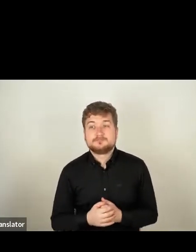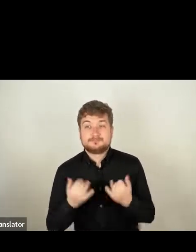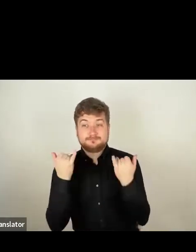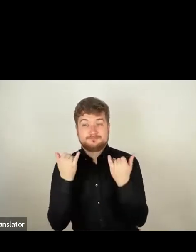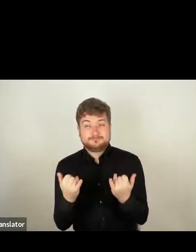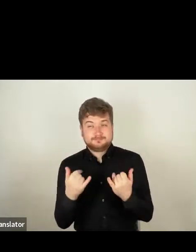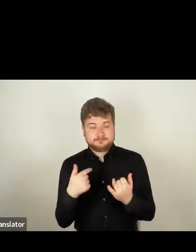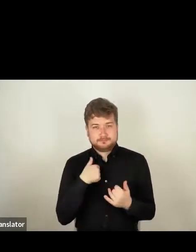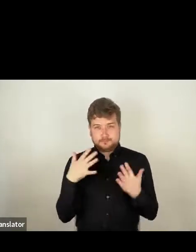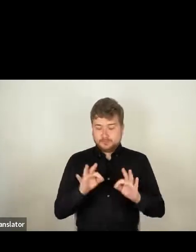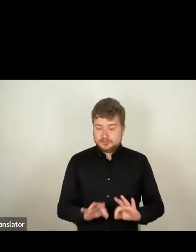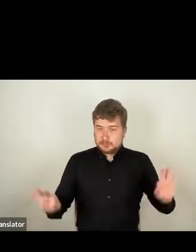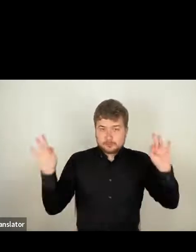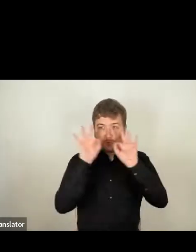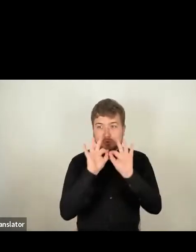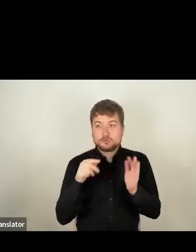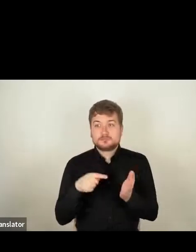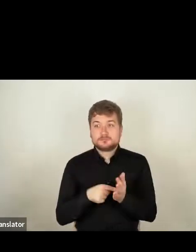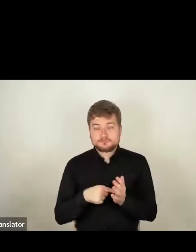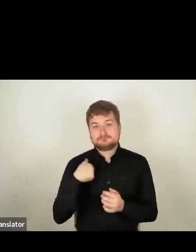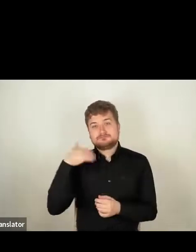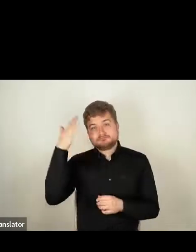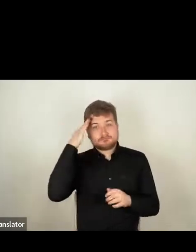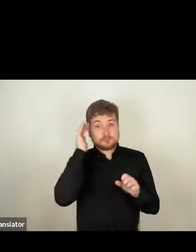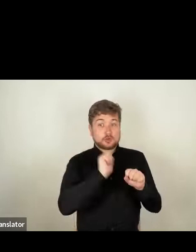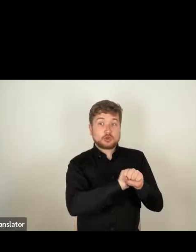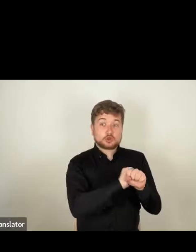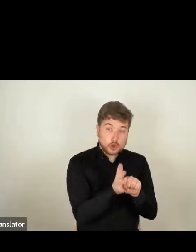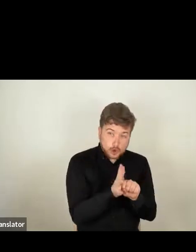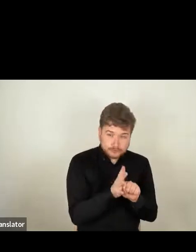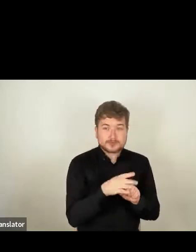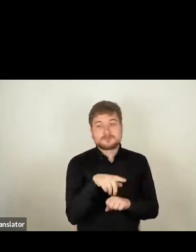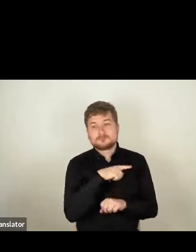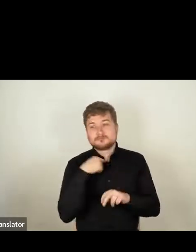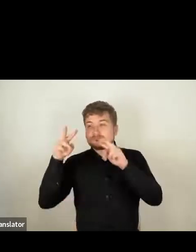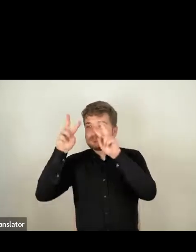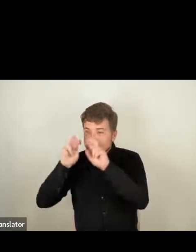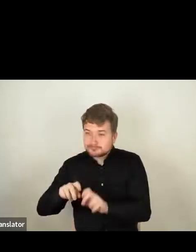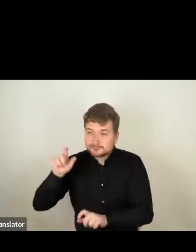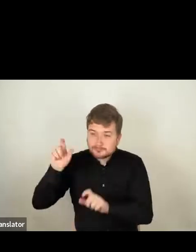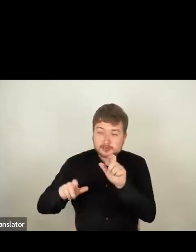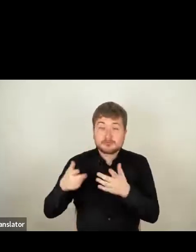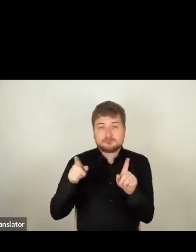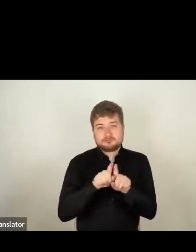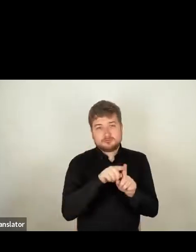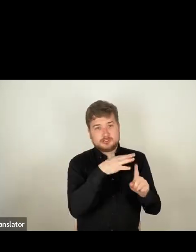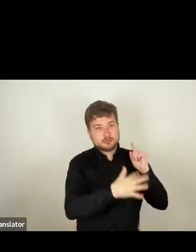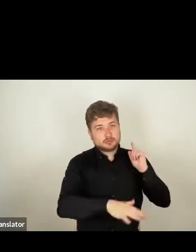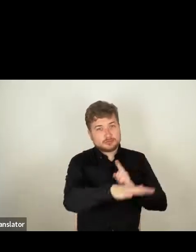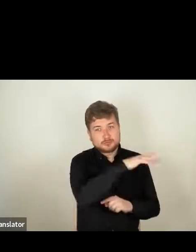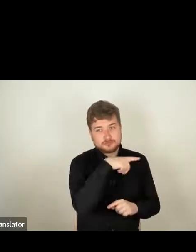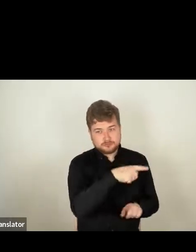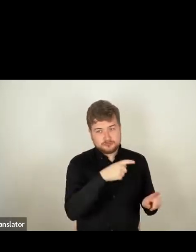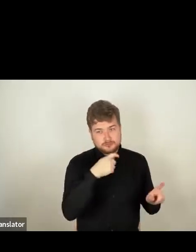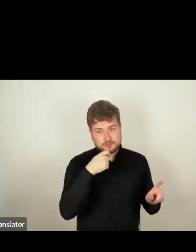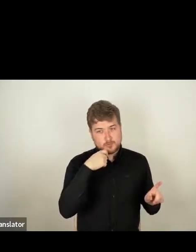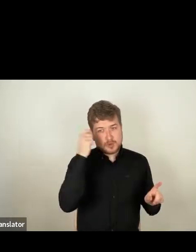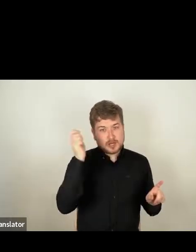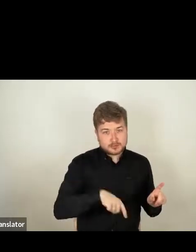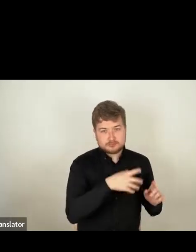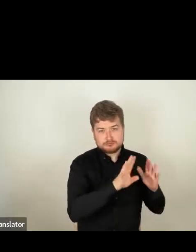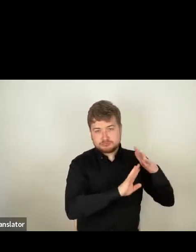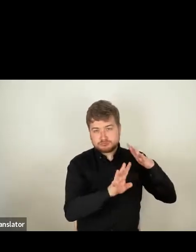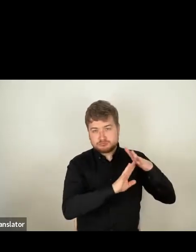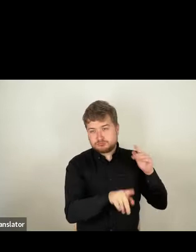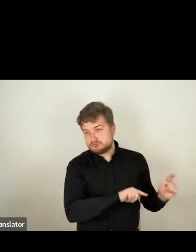to think of what COVID taught us, but what is happening in Ukraine right now, where the people that are fleeing, the people that are leaving their